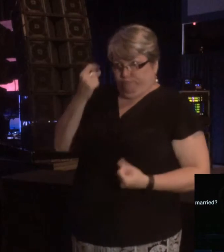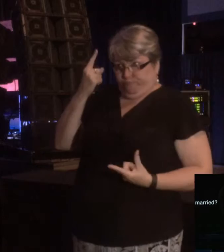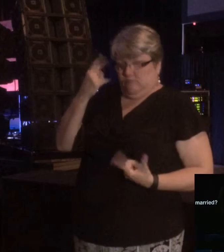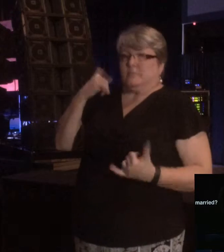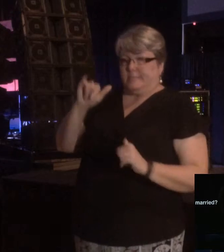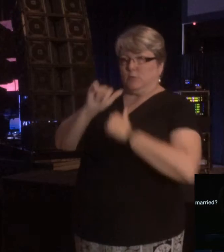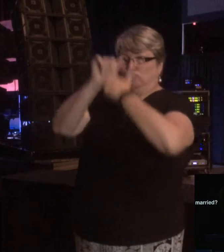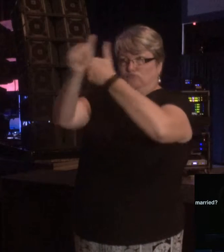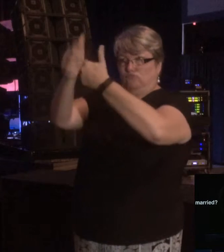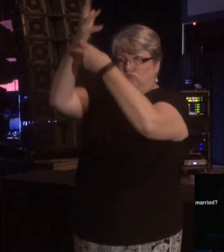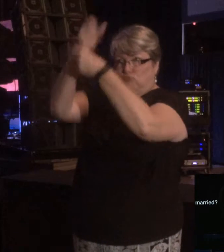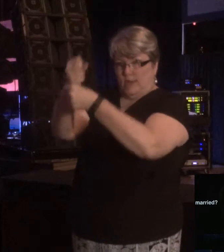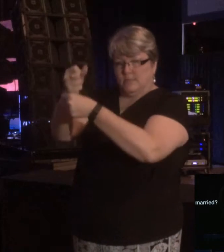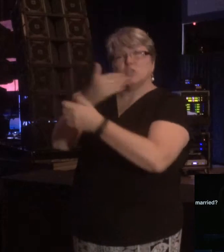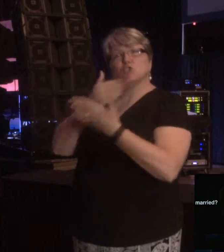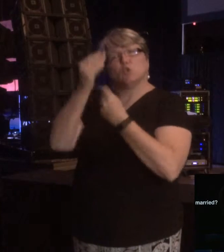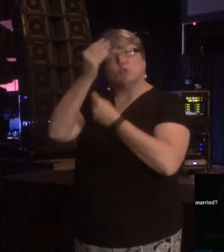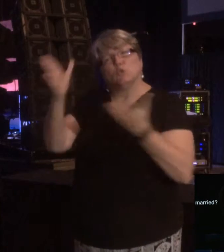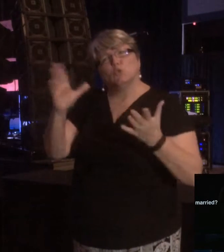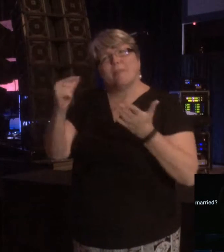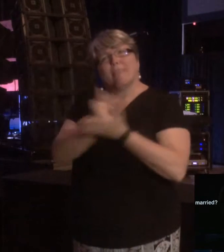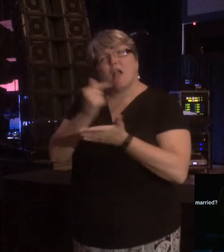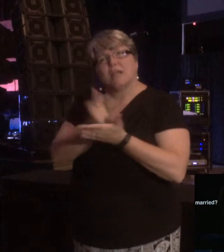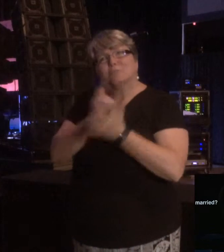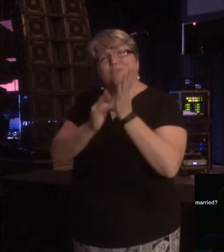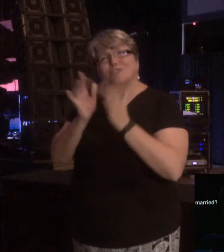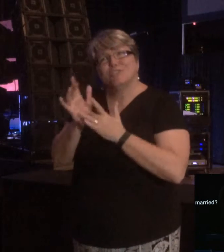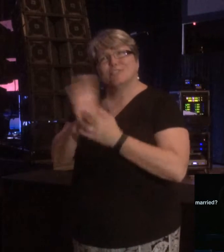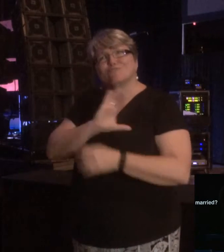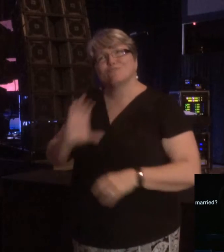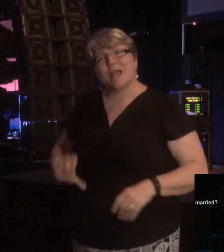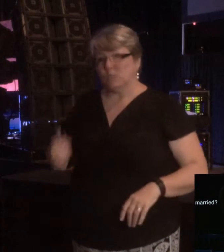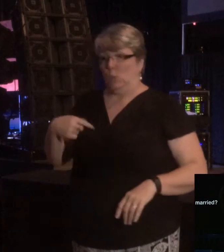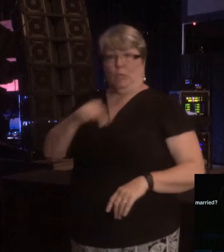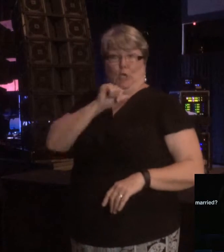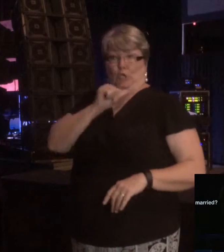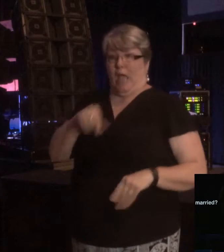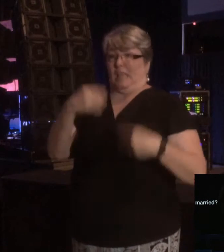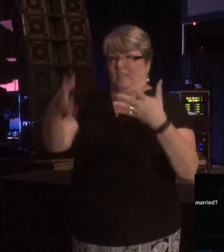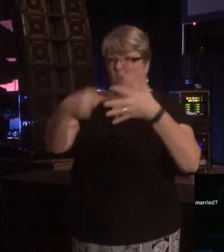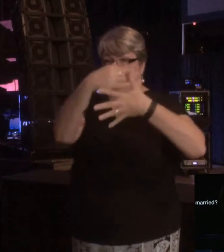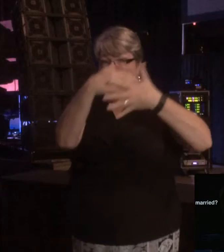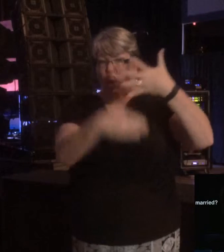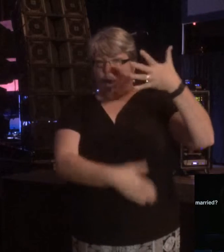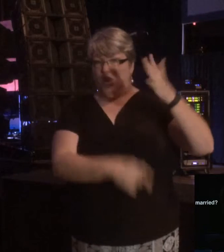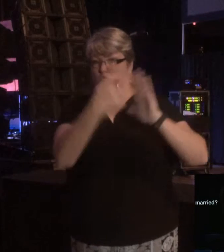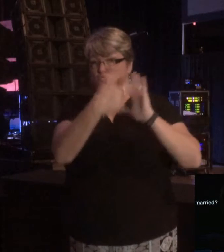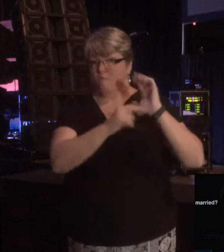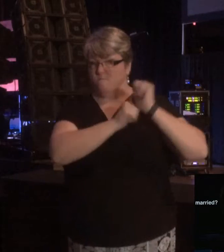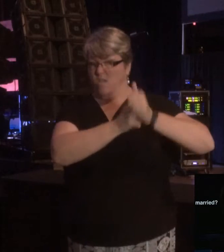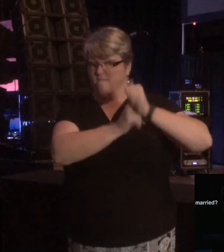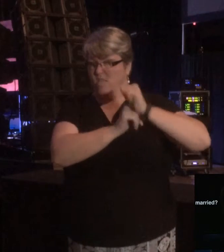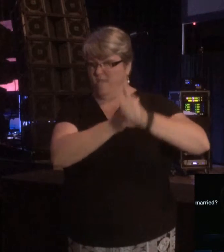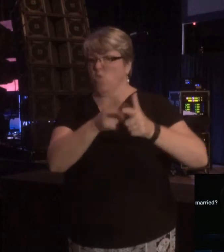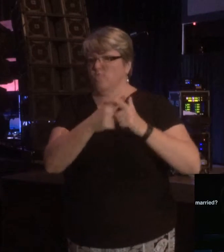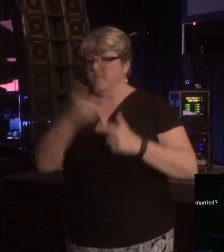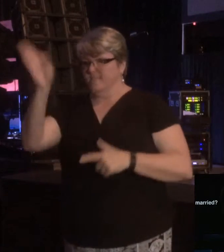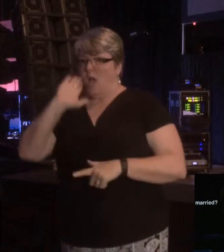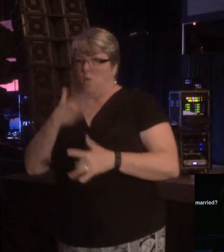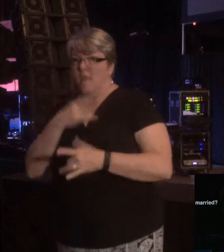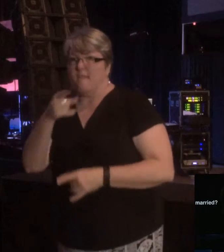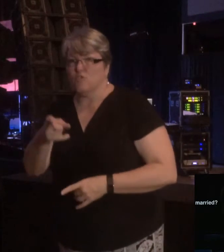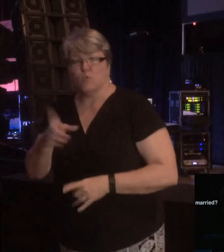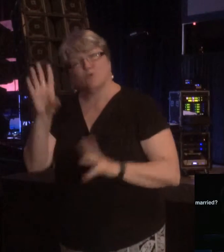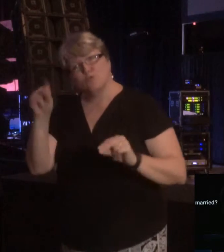I call it "there is no tomorrow" syndrome. Like there is a tomorrow. Like you will have tomorrow to see each other. So stop saying there